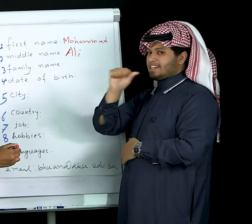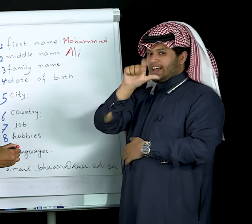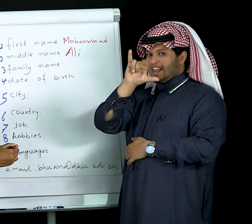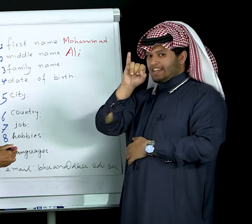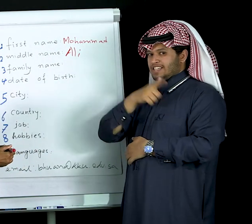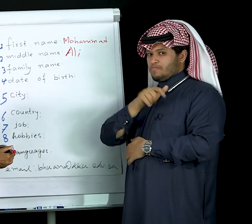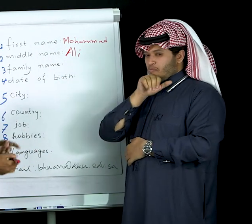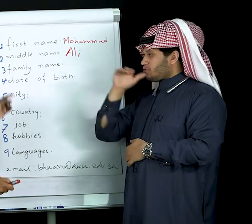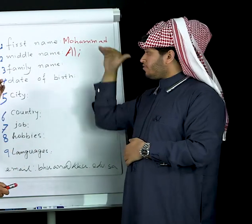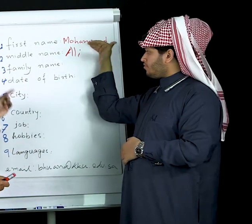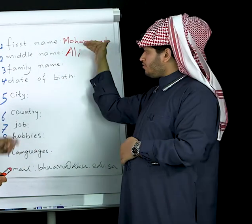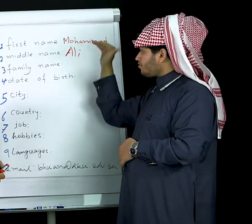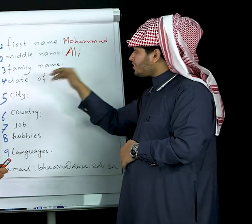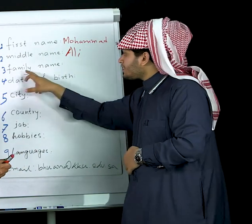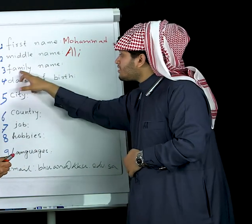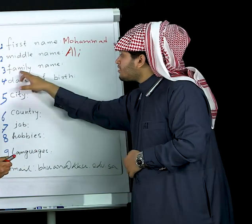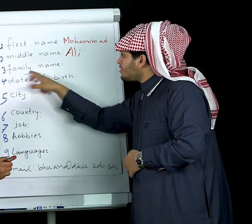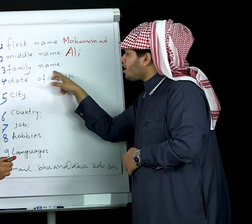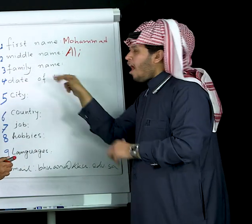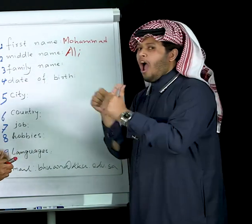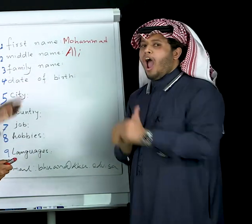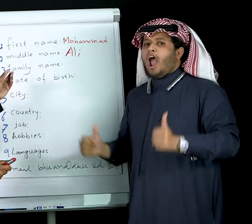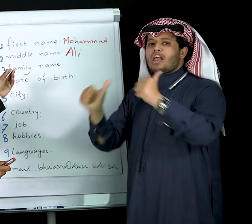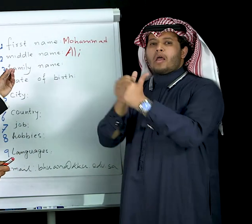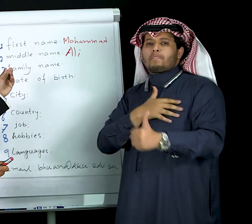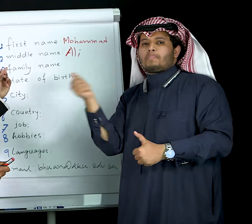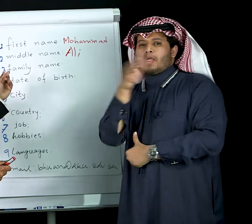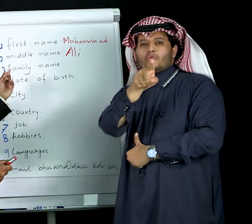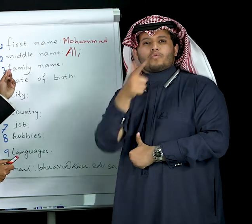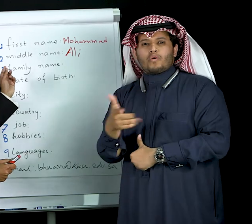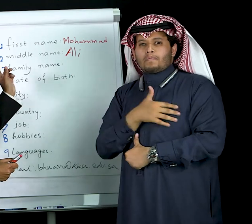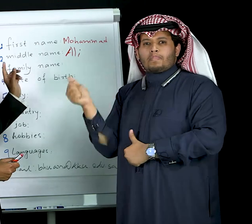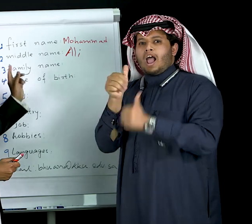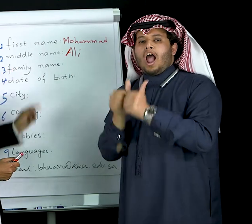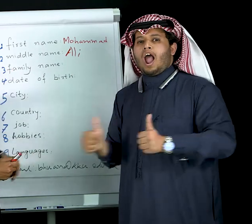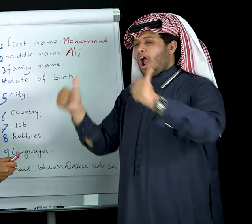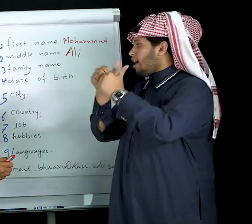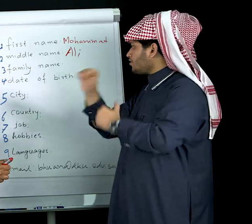And family name will be Shahri. Family name means his,